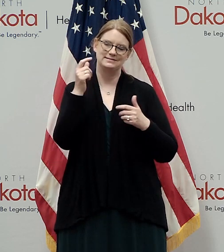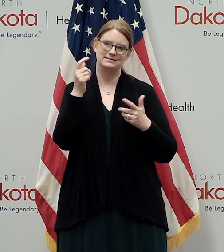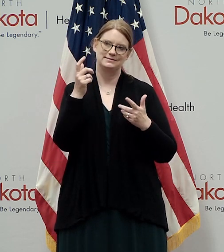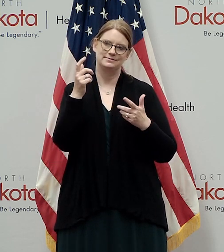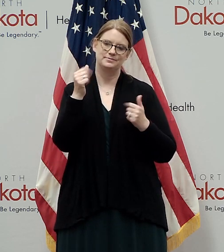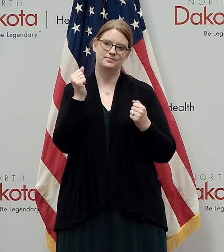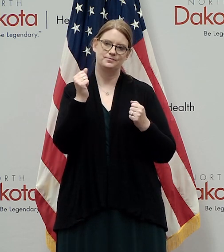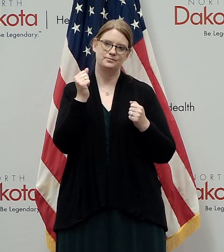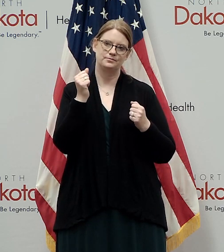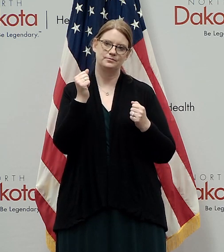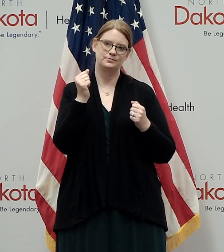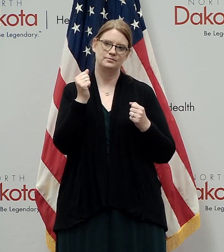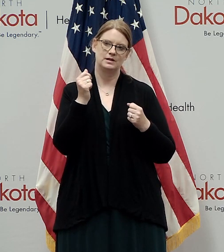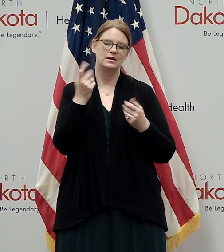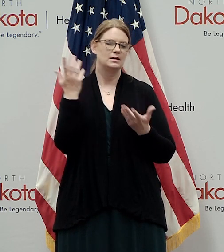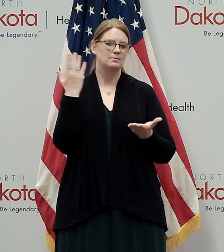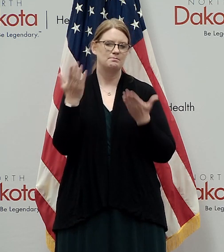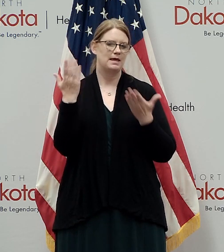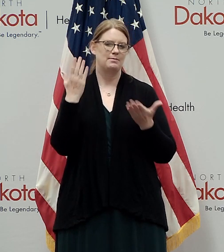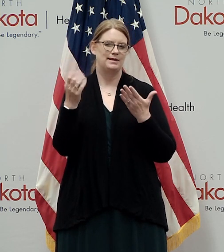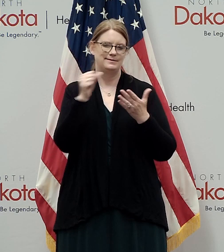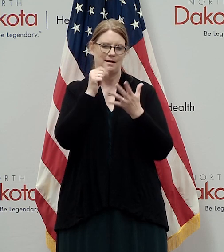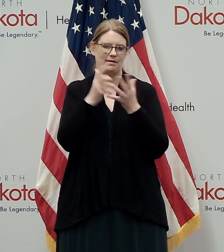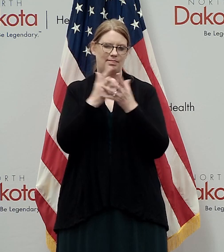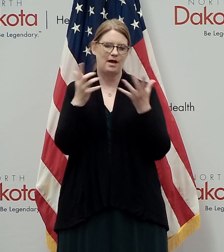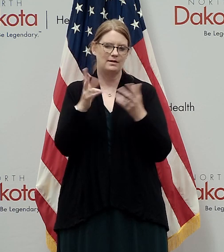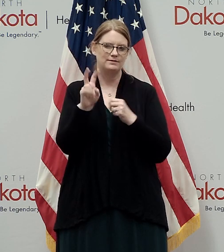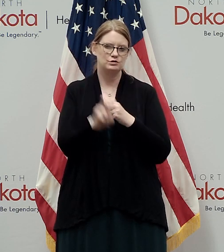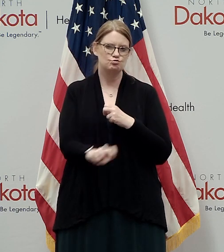getting that are travel related to make us want to